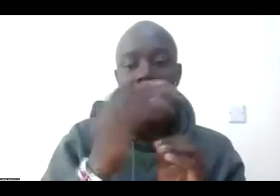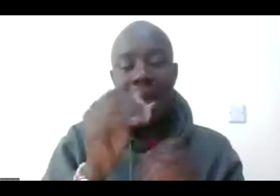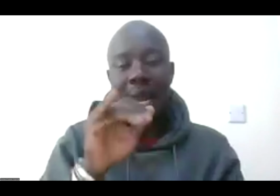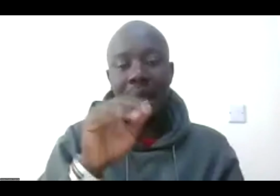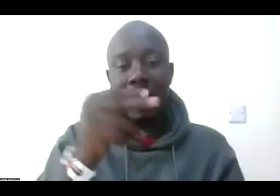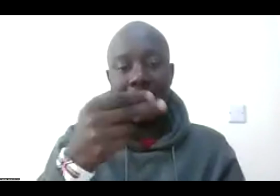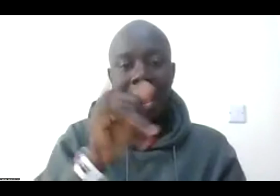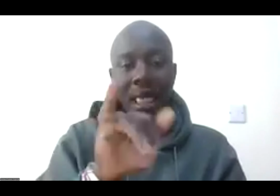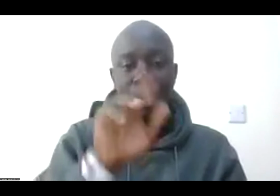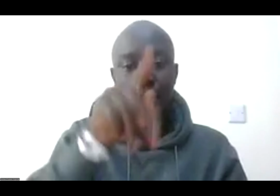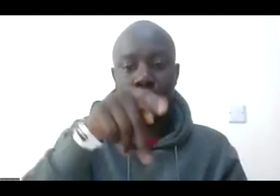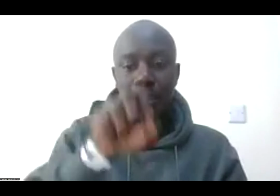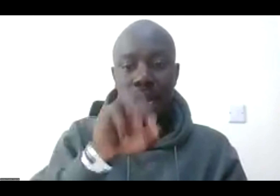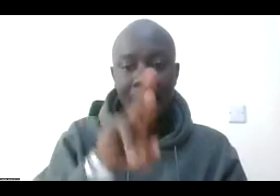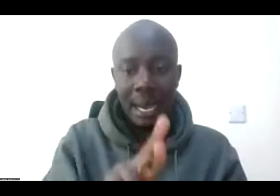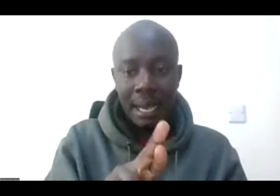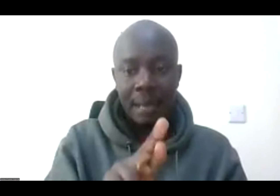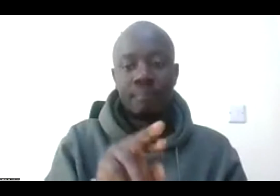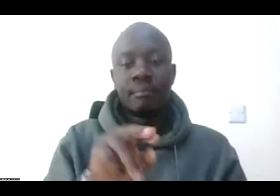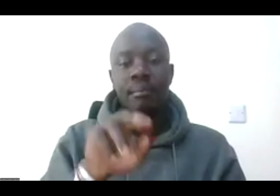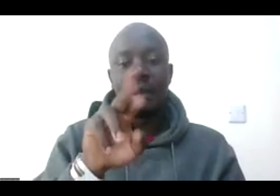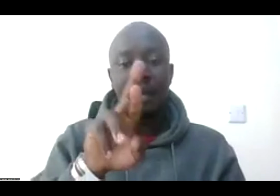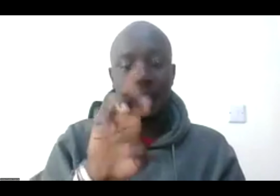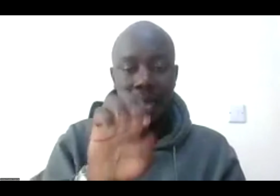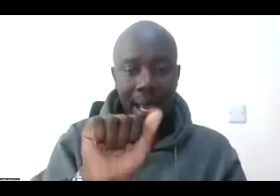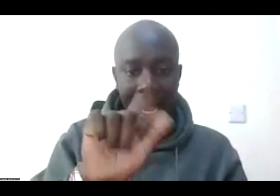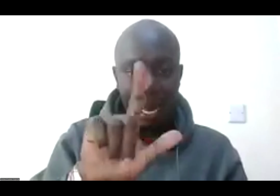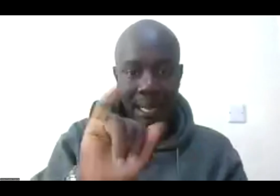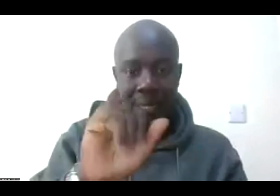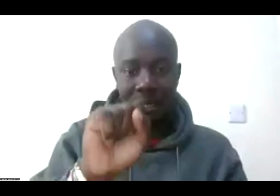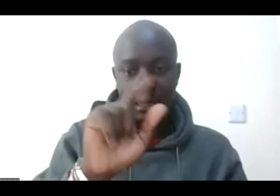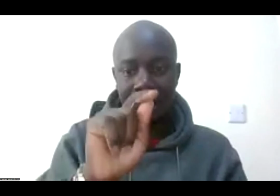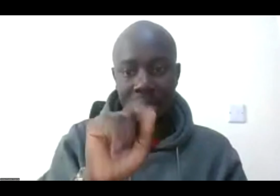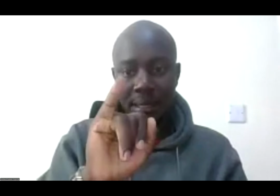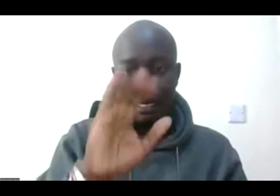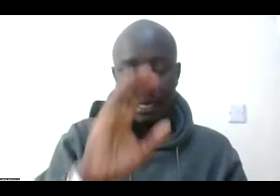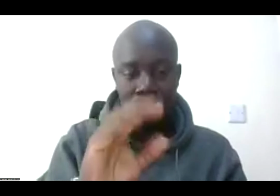platform that assists deaf people to be able to communicate